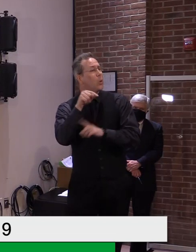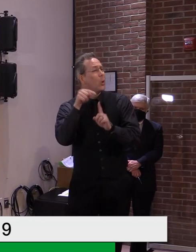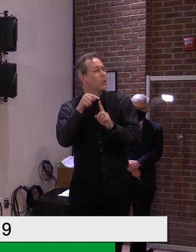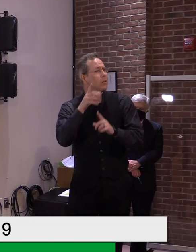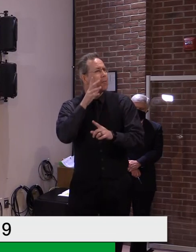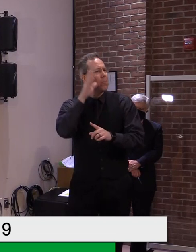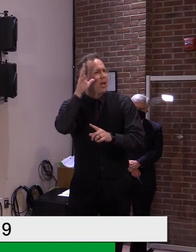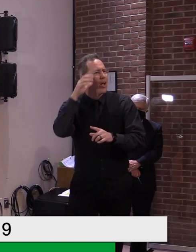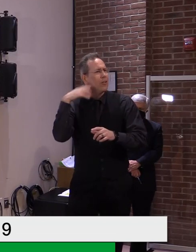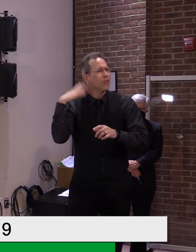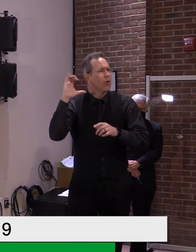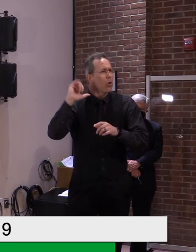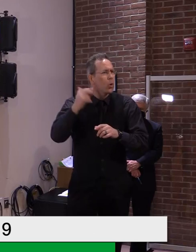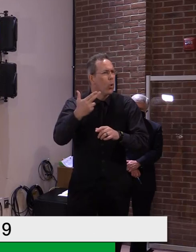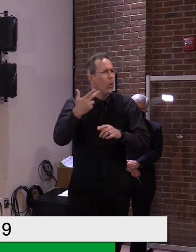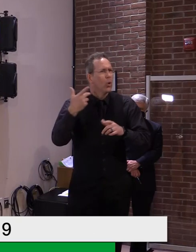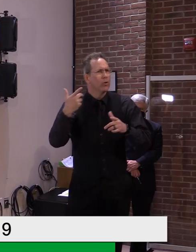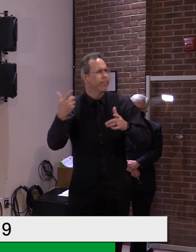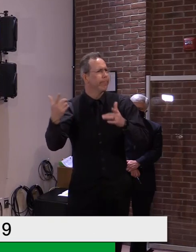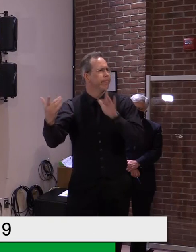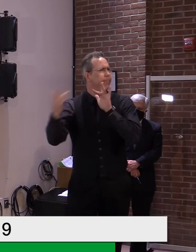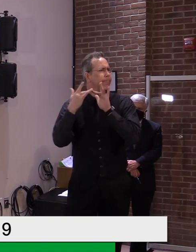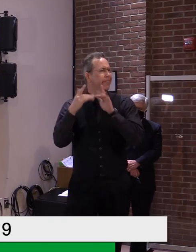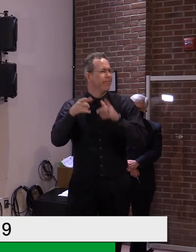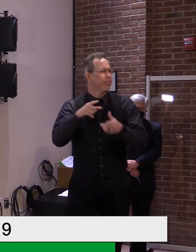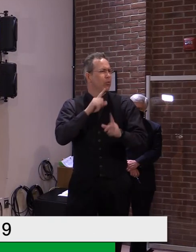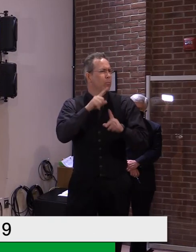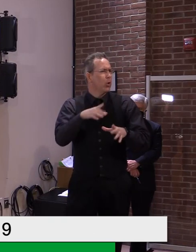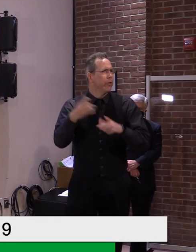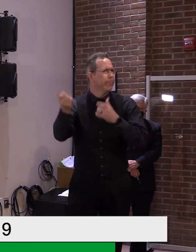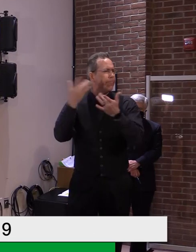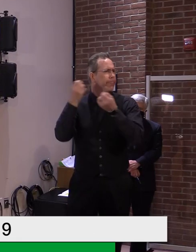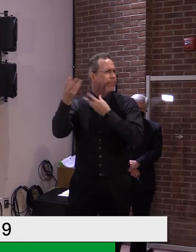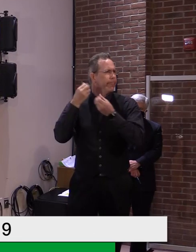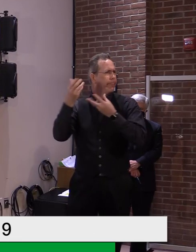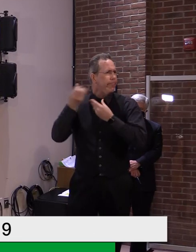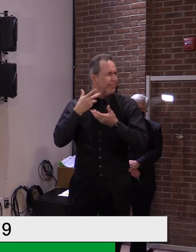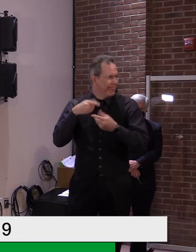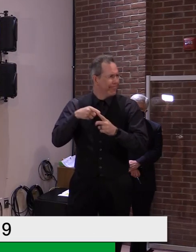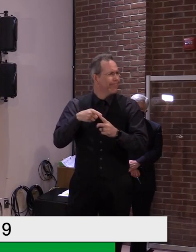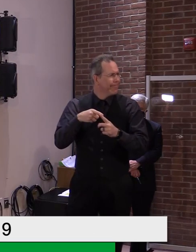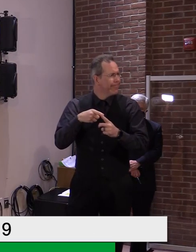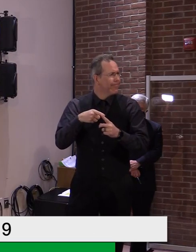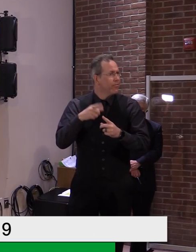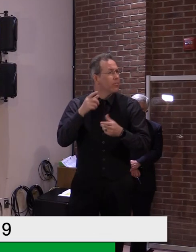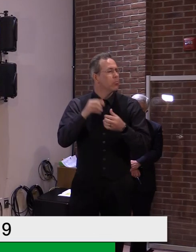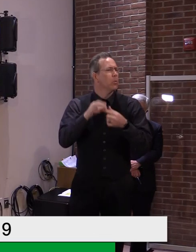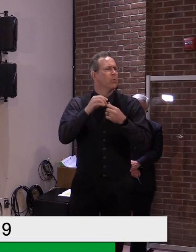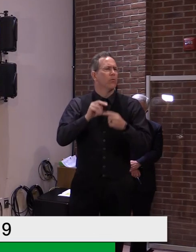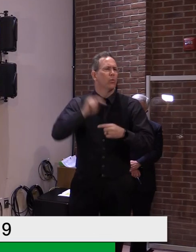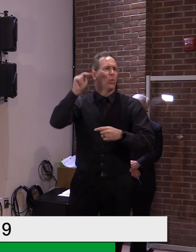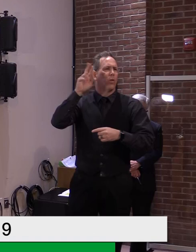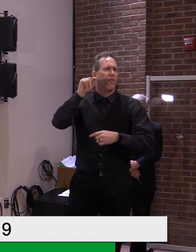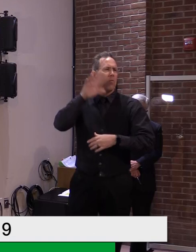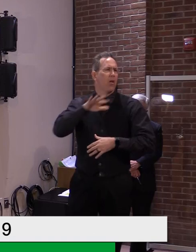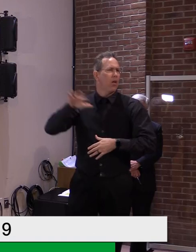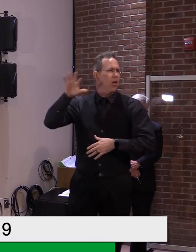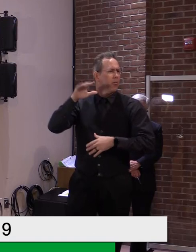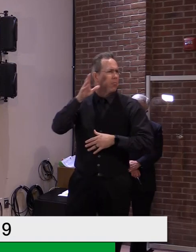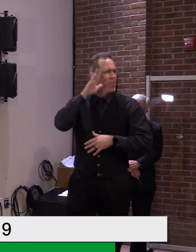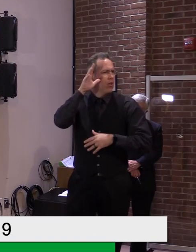about how the state's handling the pandemic and how that's affecting the Essex High School championship game tomorrow with